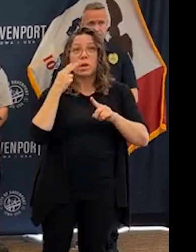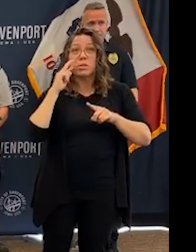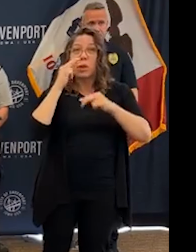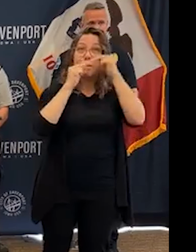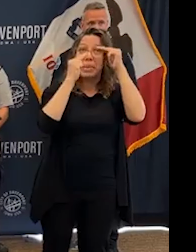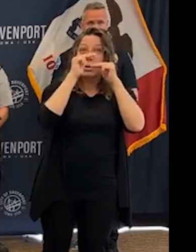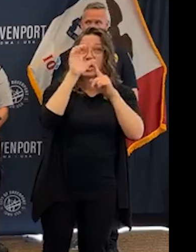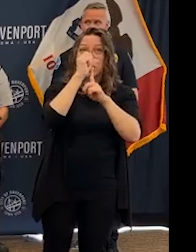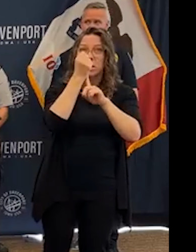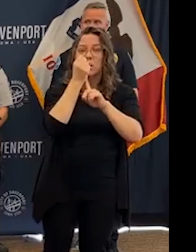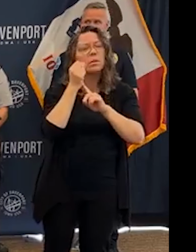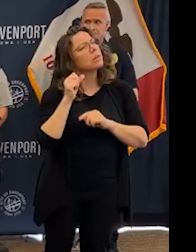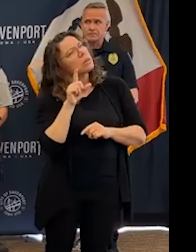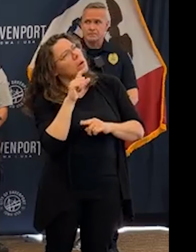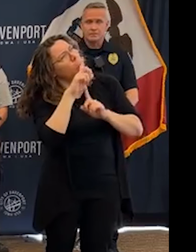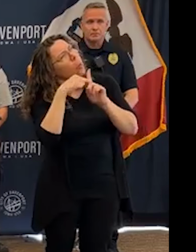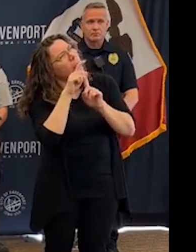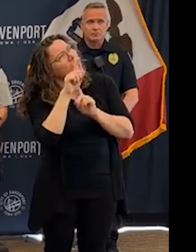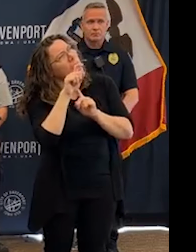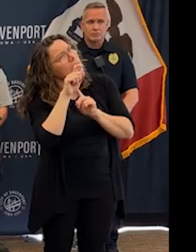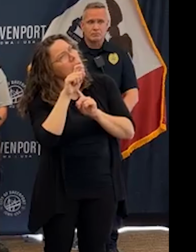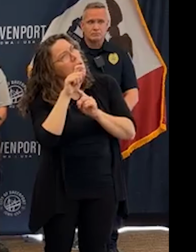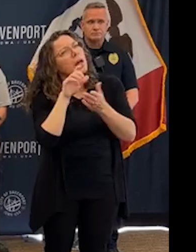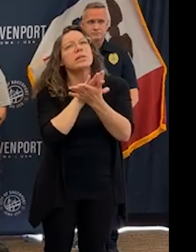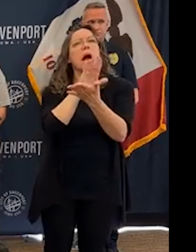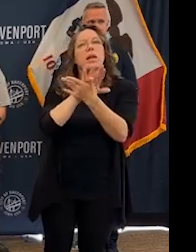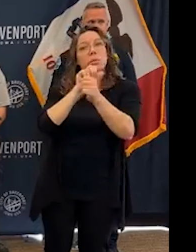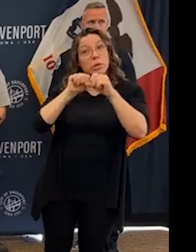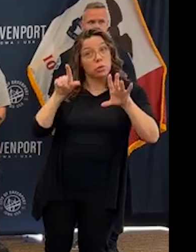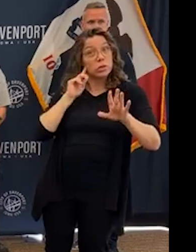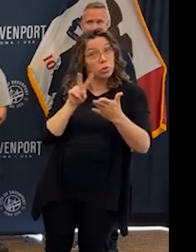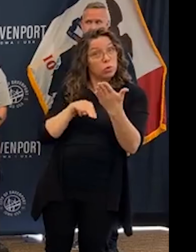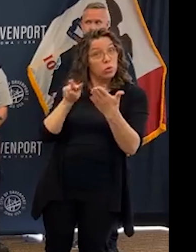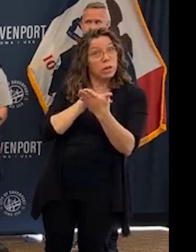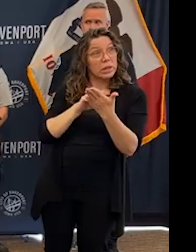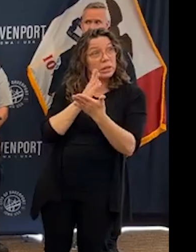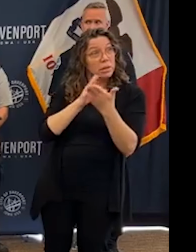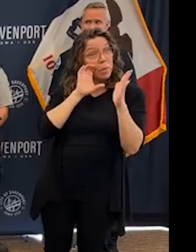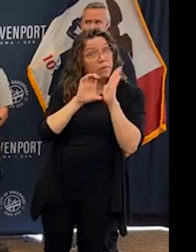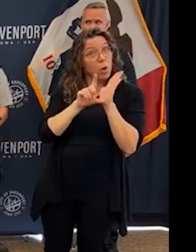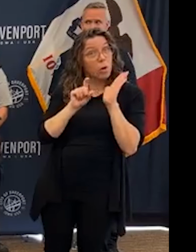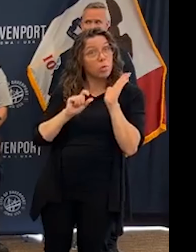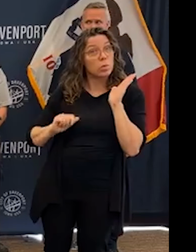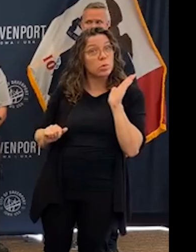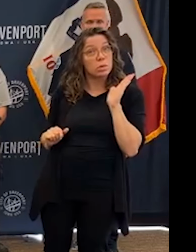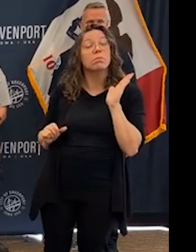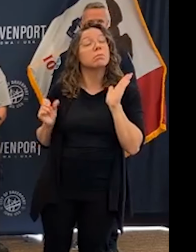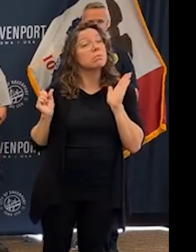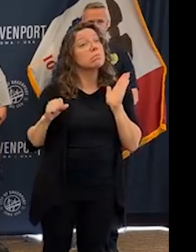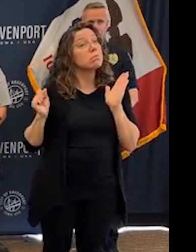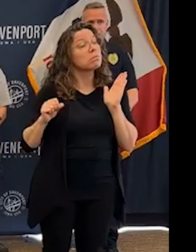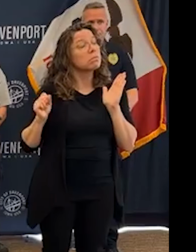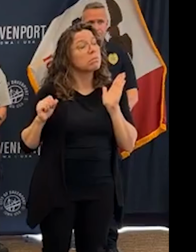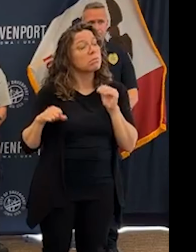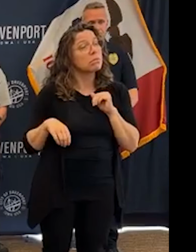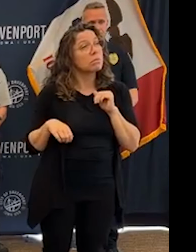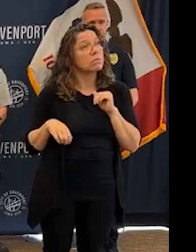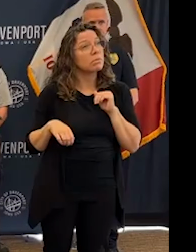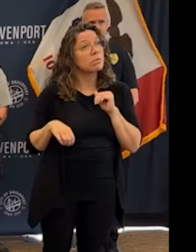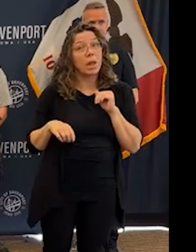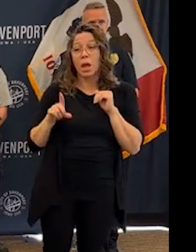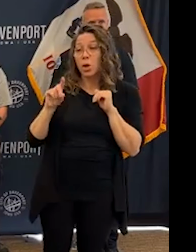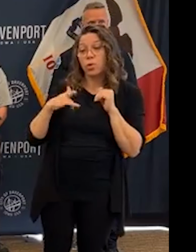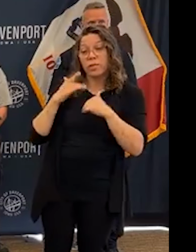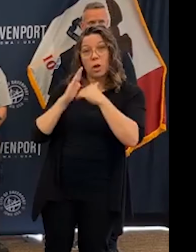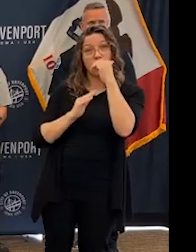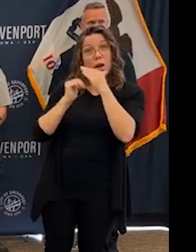night? The documents that were released, have you had a chance to just look at some of the photos that were in those? Yes. Would you have felt comfortable having yourself